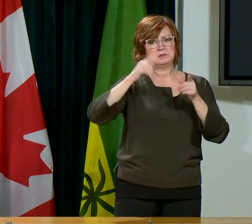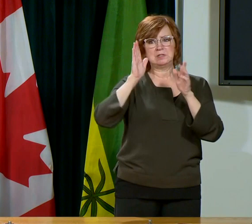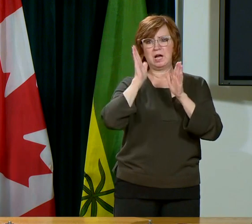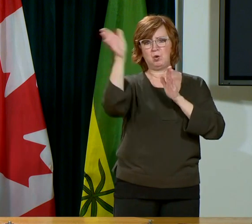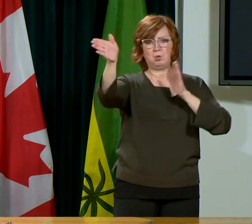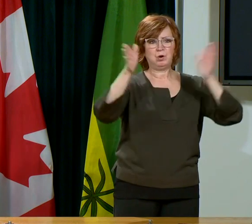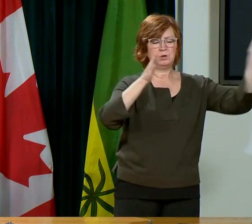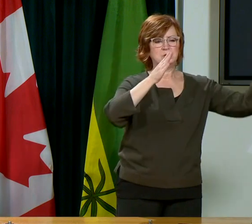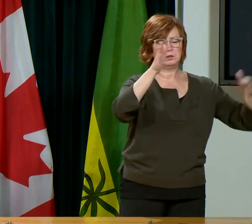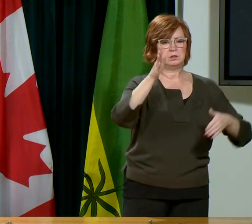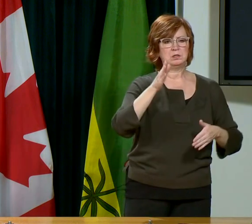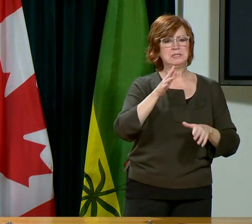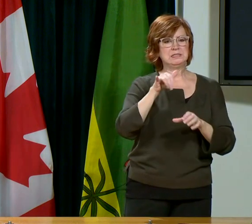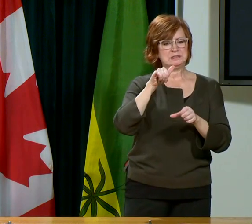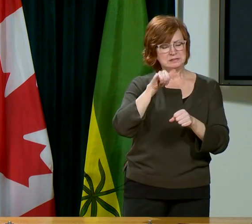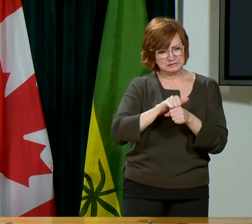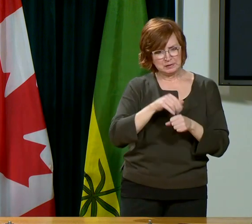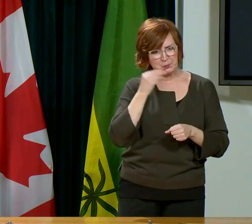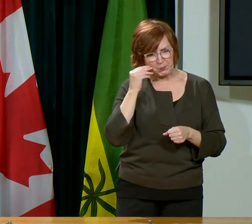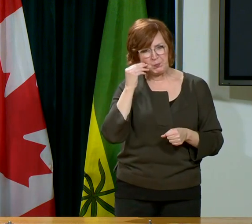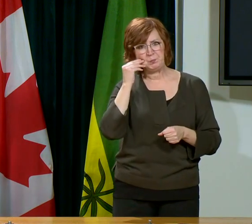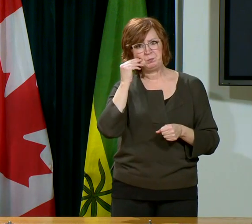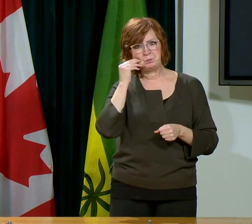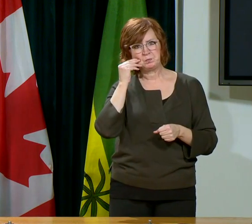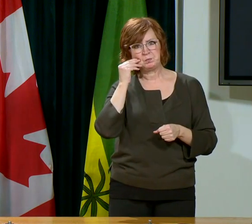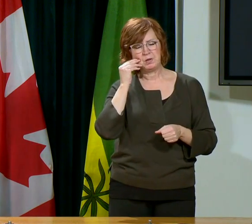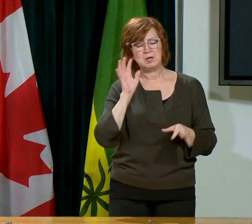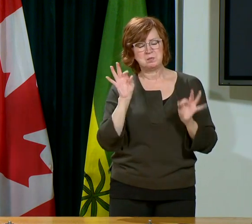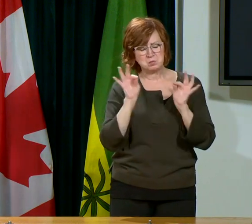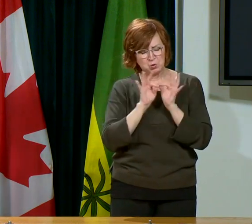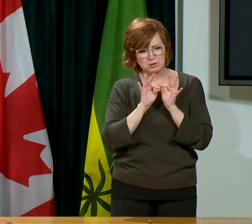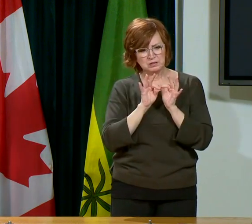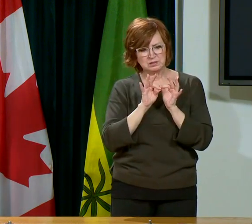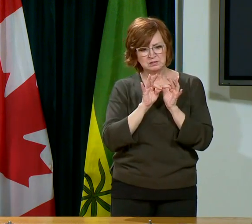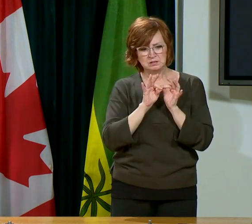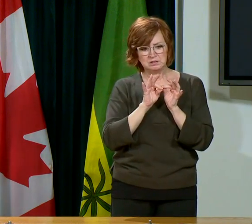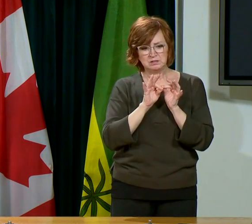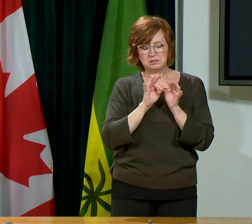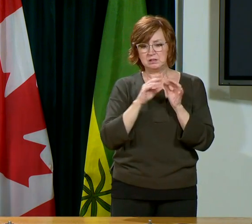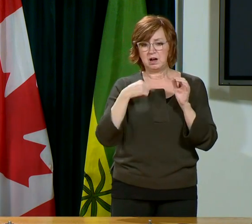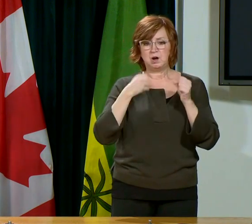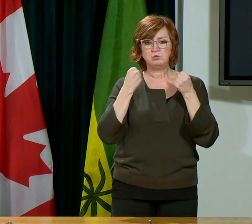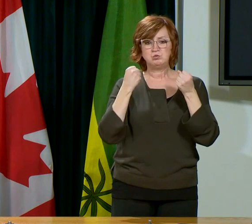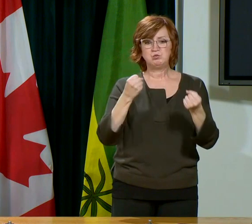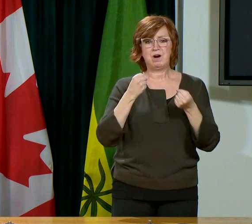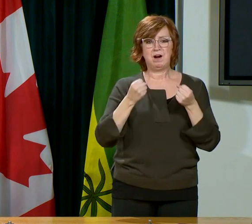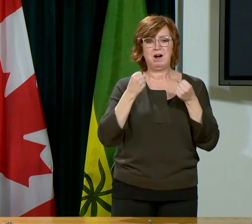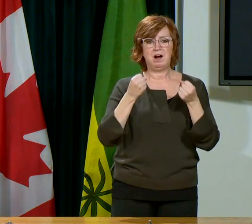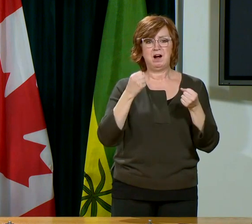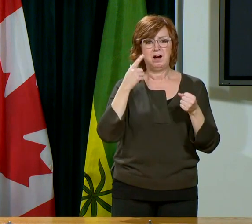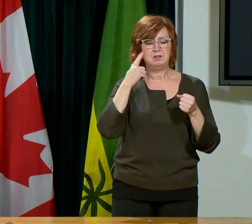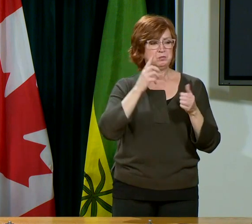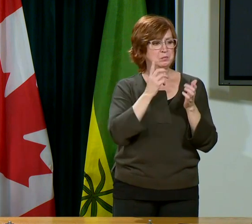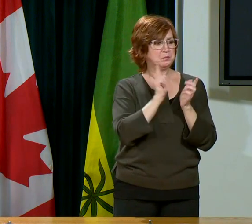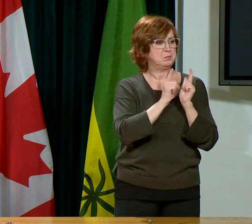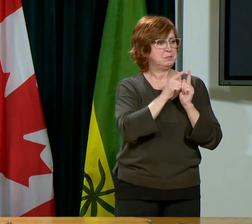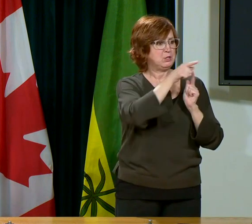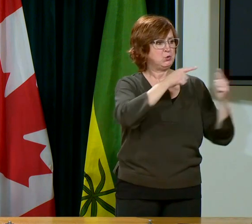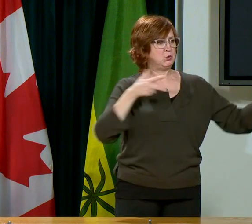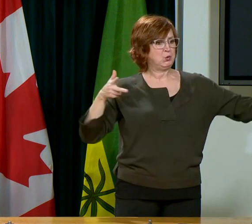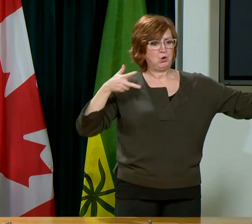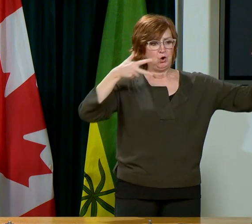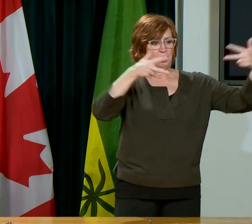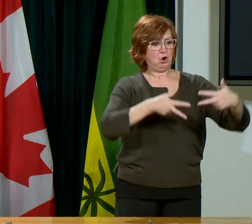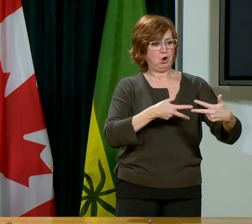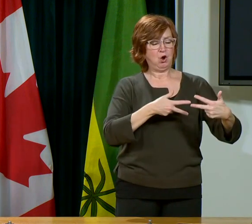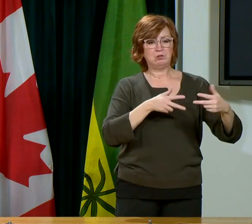case today. And we have to be very careful going forward about staying the course, and any relaxations we do